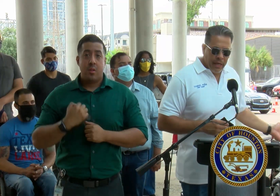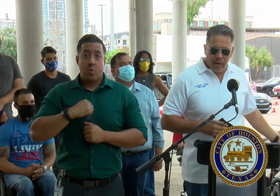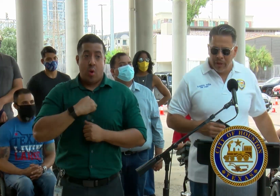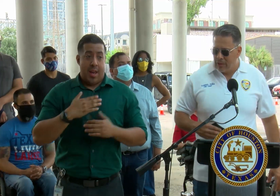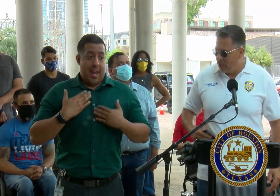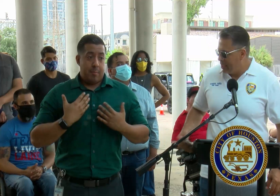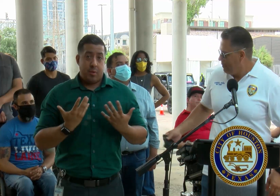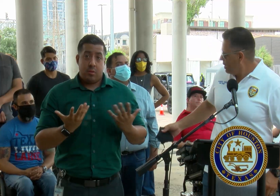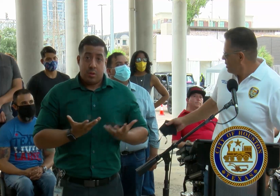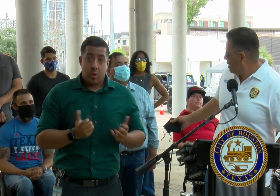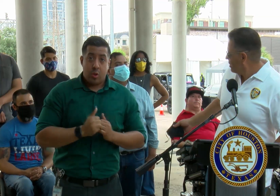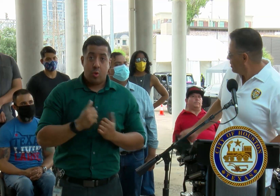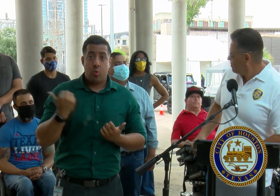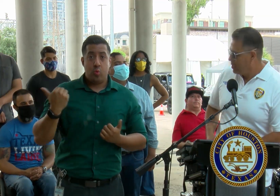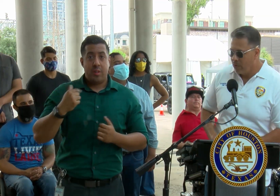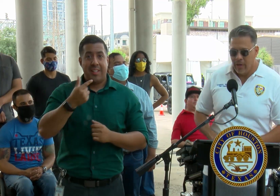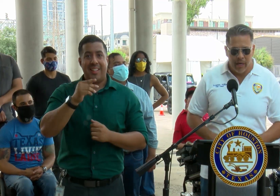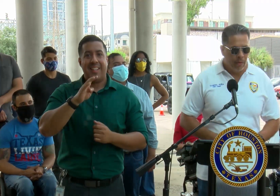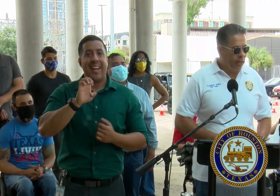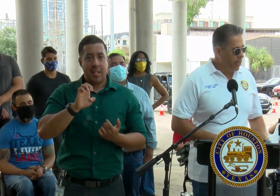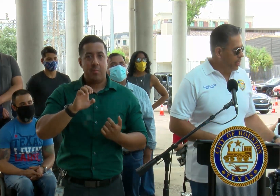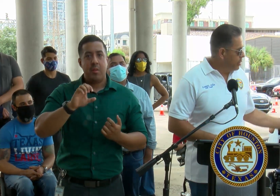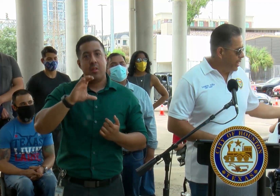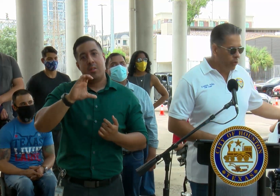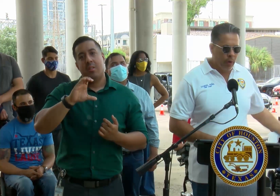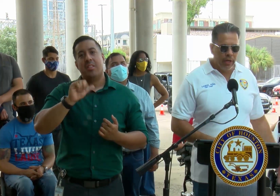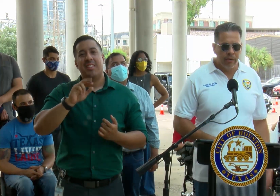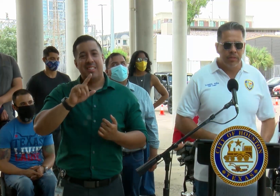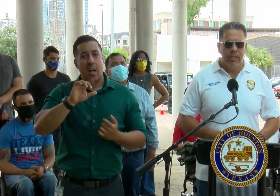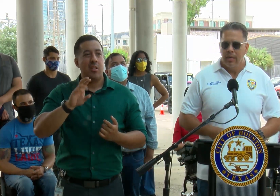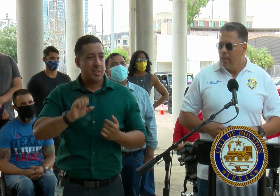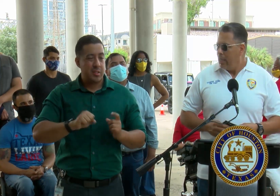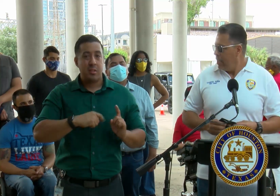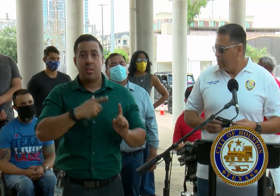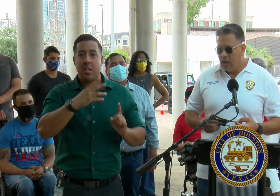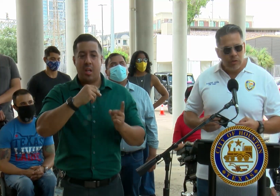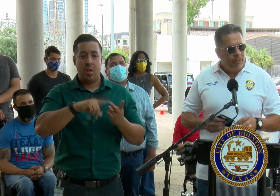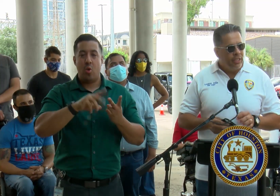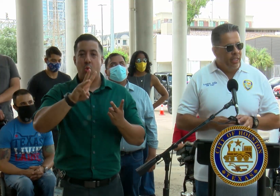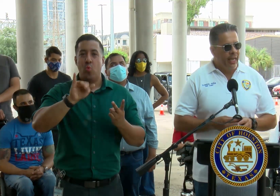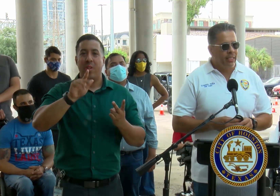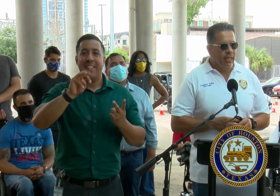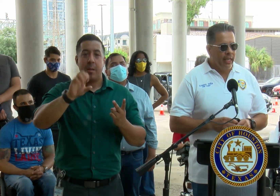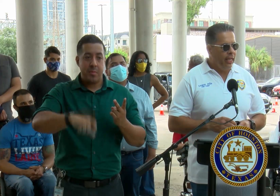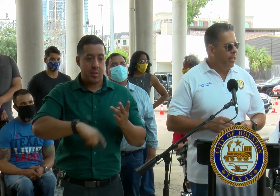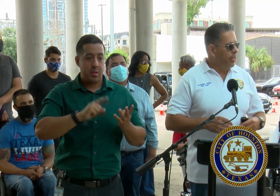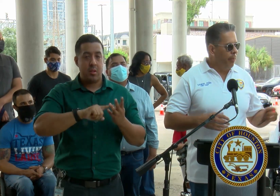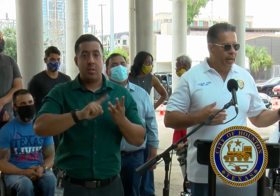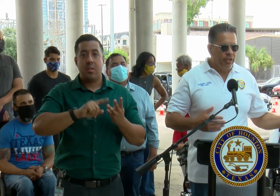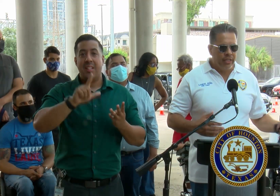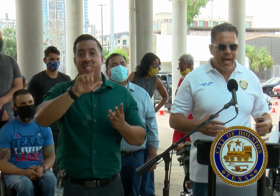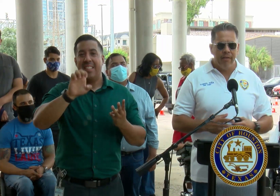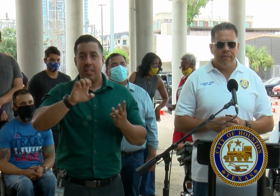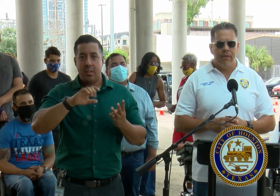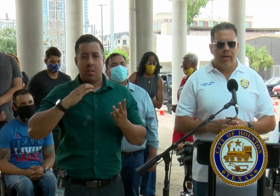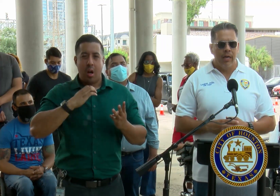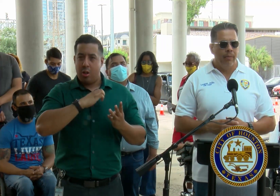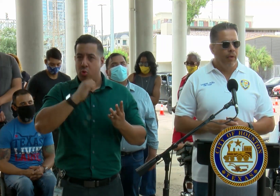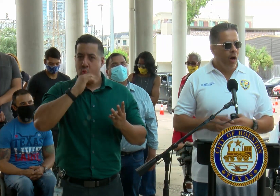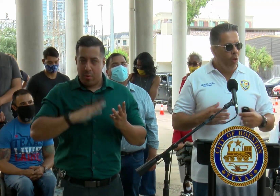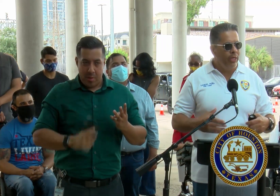to be here with Dave Casares. We're with Director Williams, Congresswoman Sheila Jackson Lee, and the mayor's